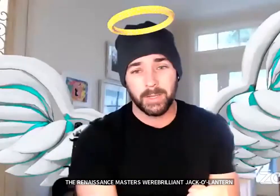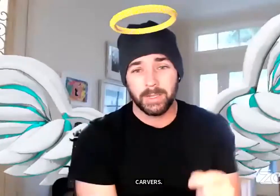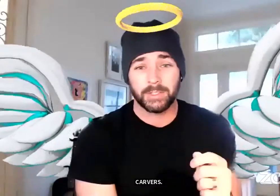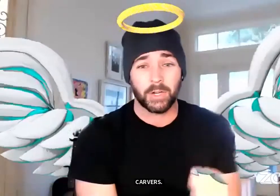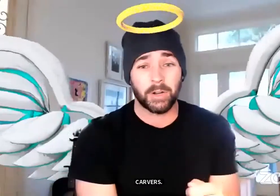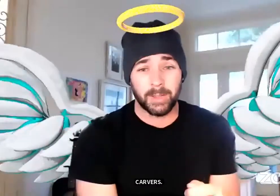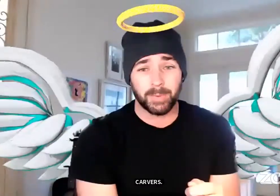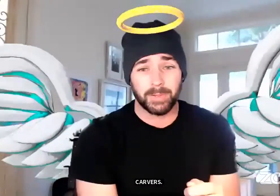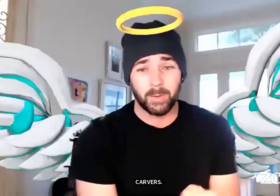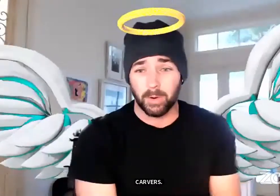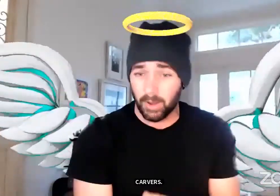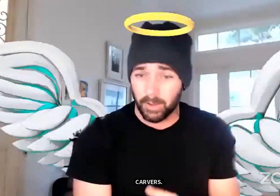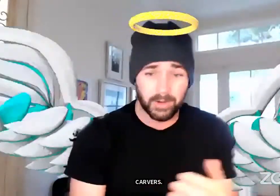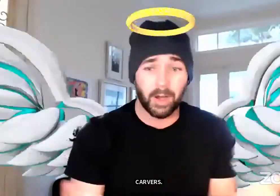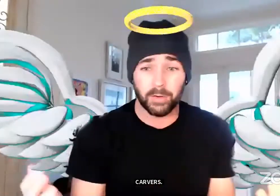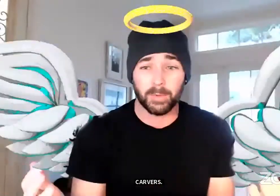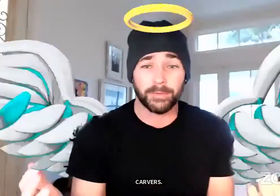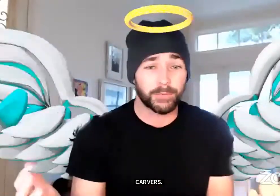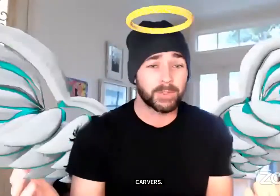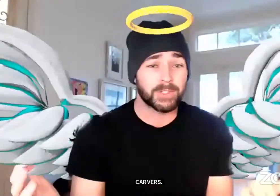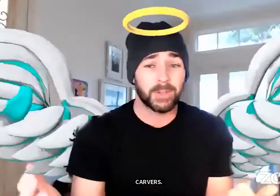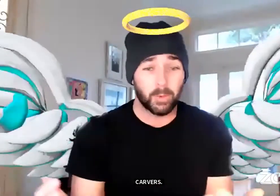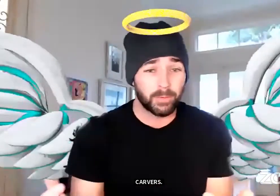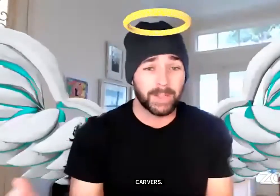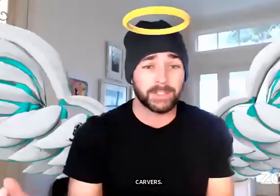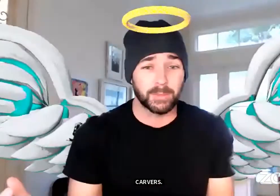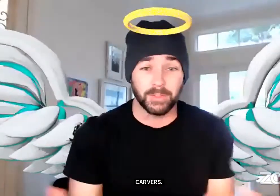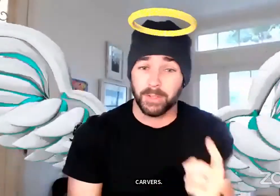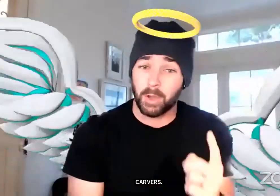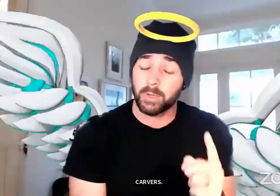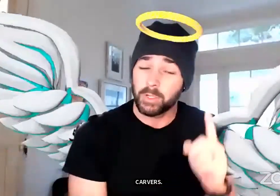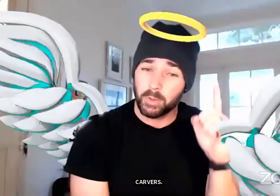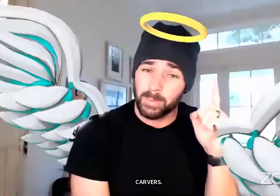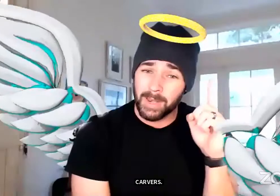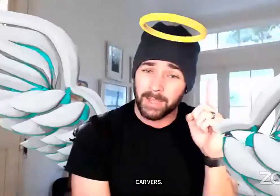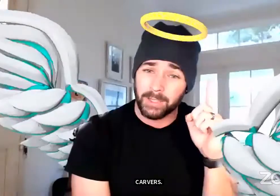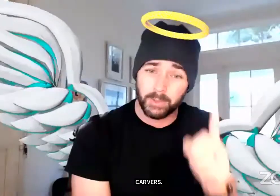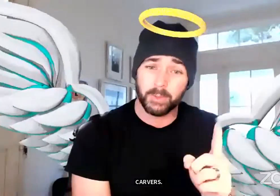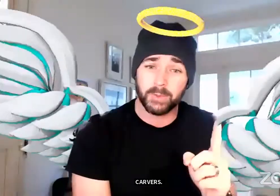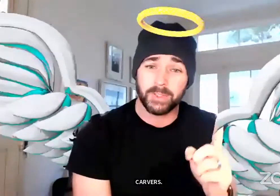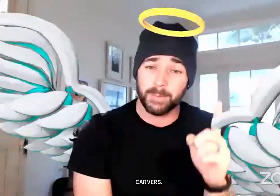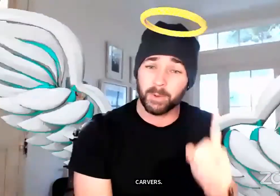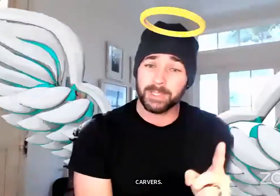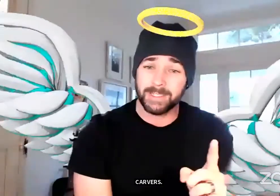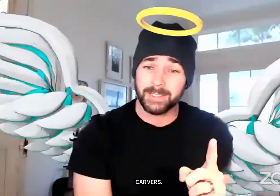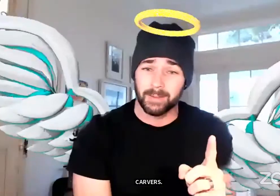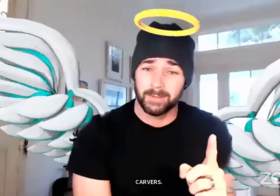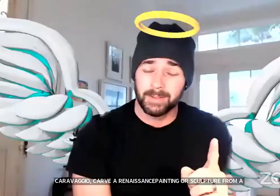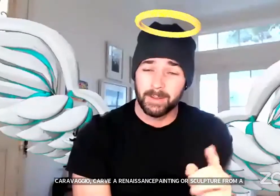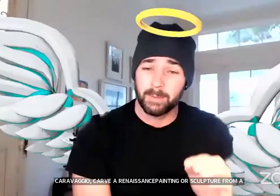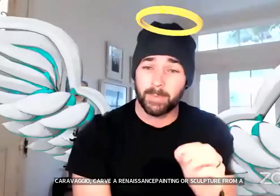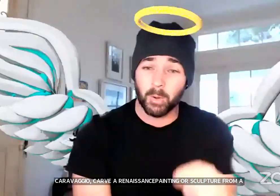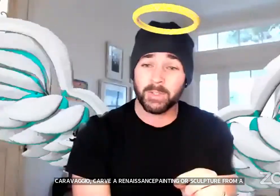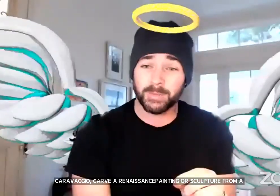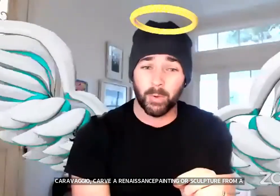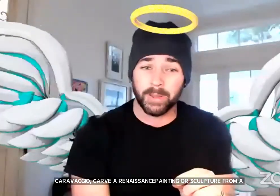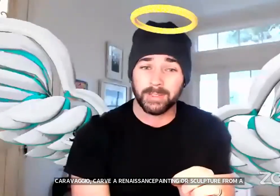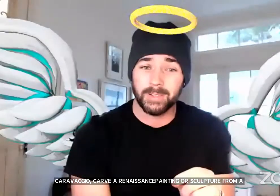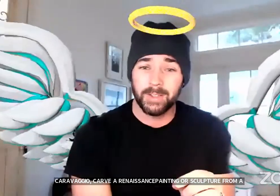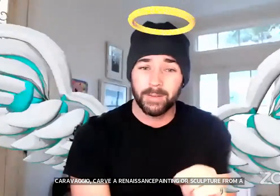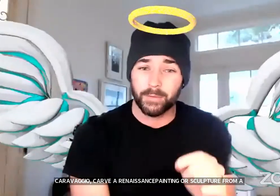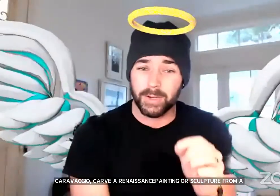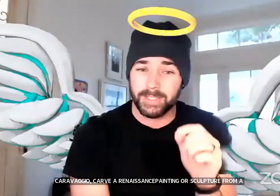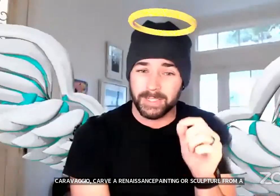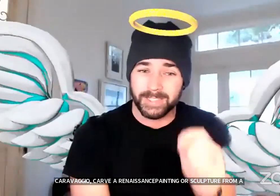gourd, turnip, or other carvable fruits or vegetables. Note, you may not use the Mona Lisa. Bonus